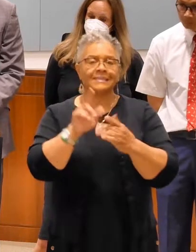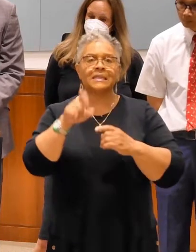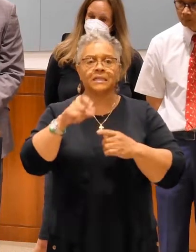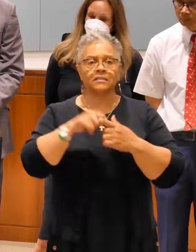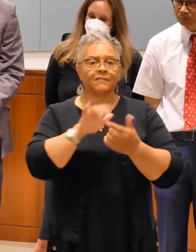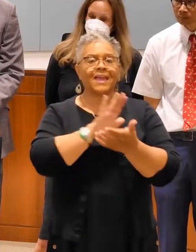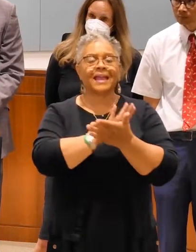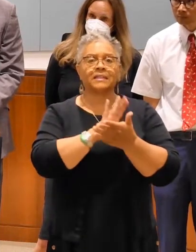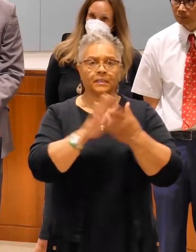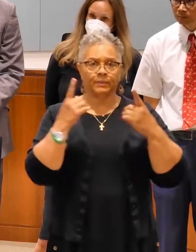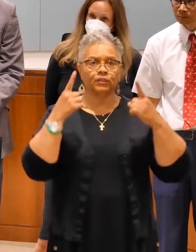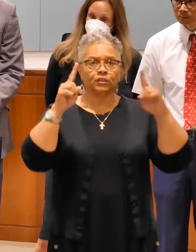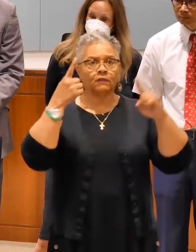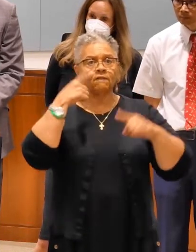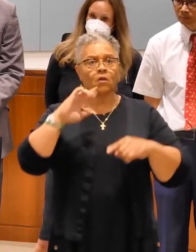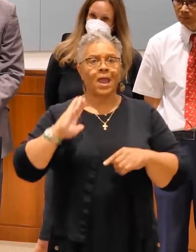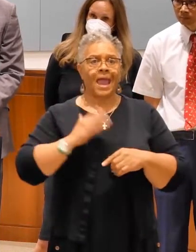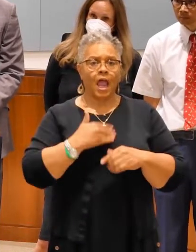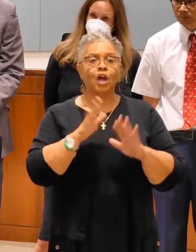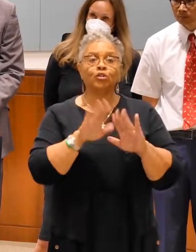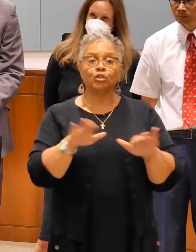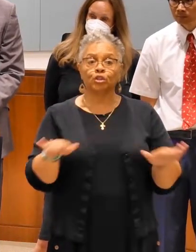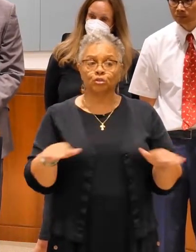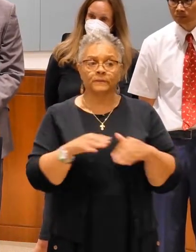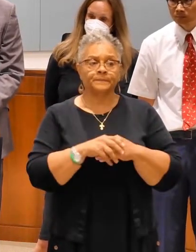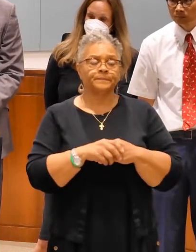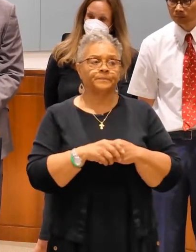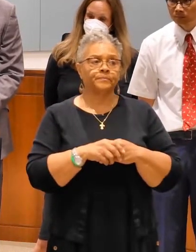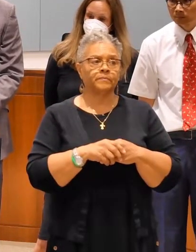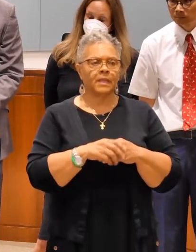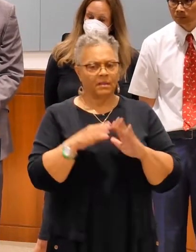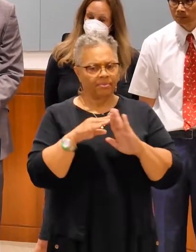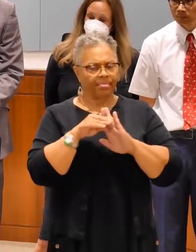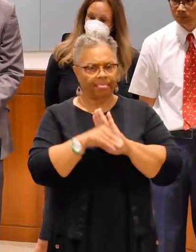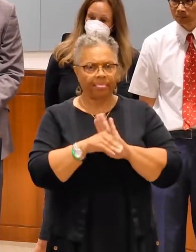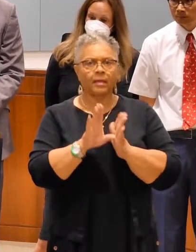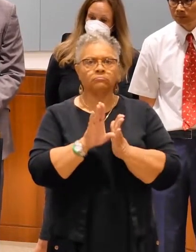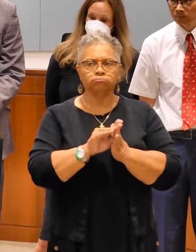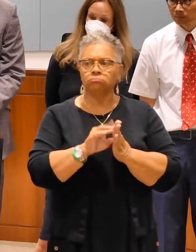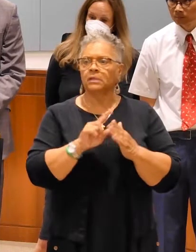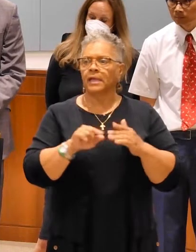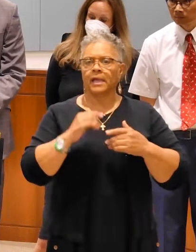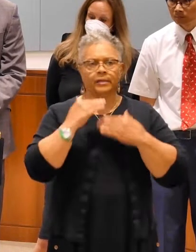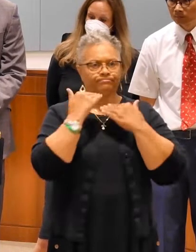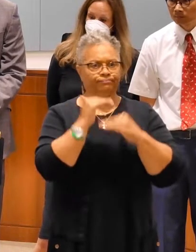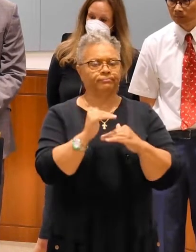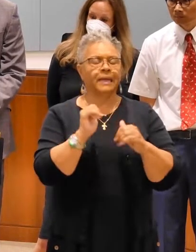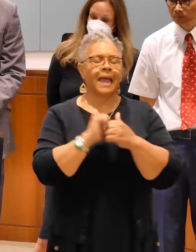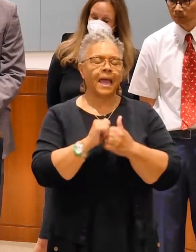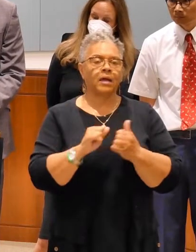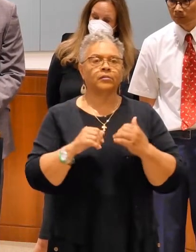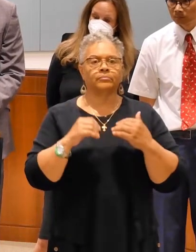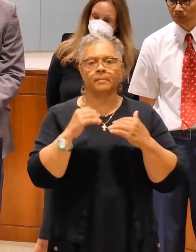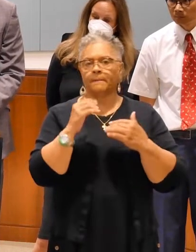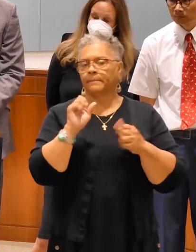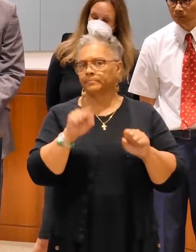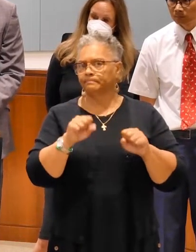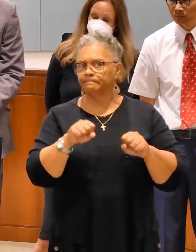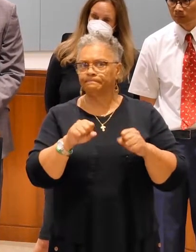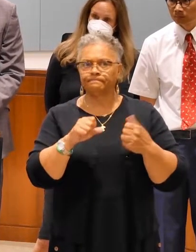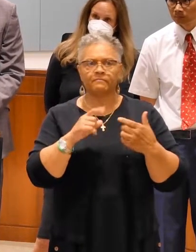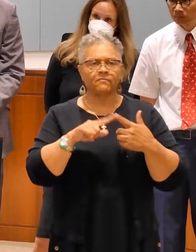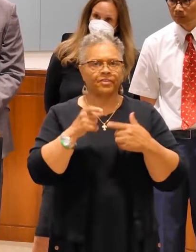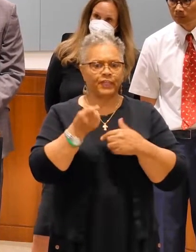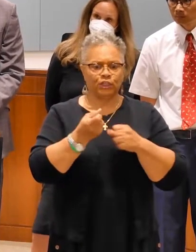achievement of our children. This deficit has significantly constrained our operating budget for several years and eliminated our ability to